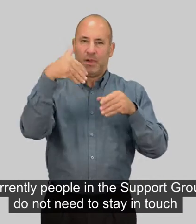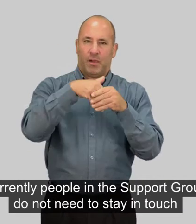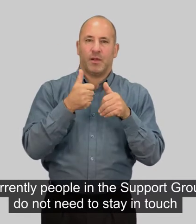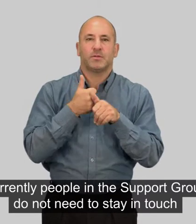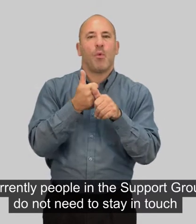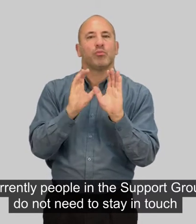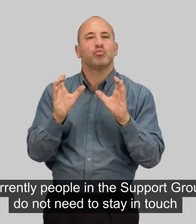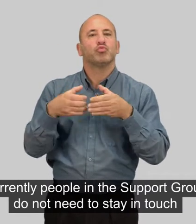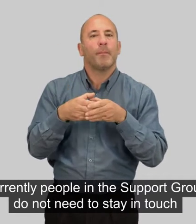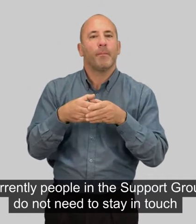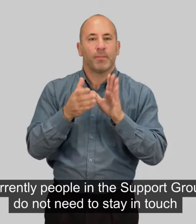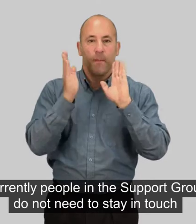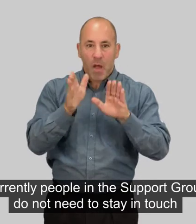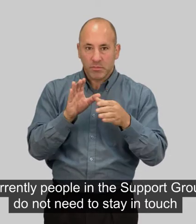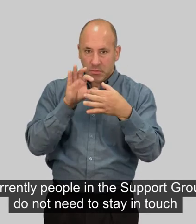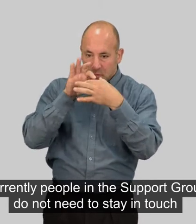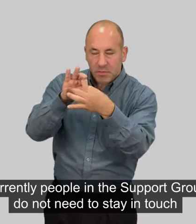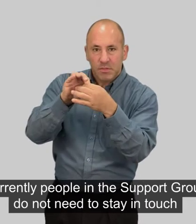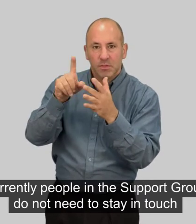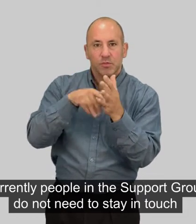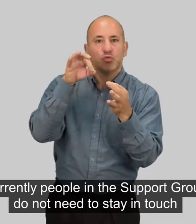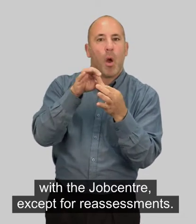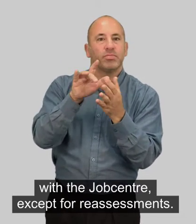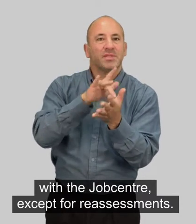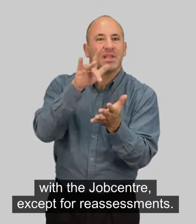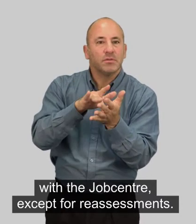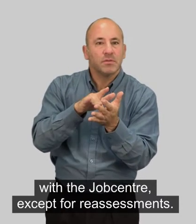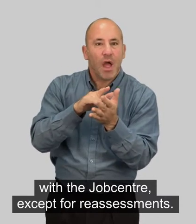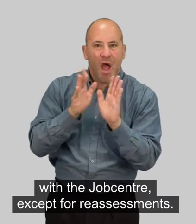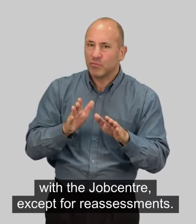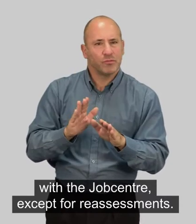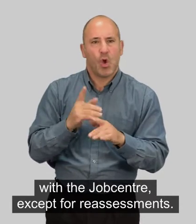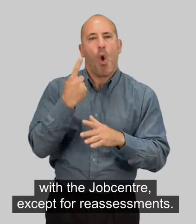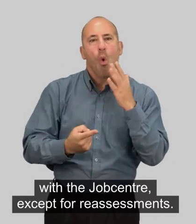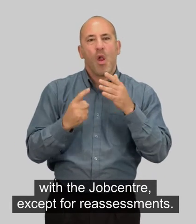Currently, people in the support group do not need to stay in touch with the job centre, except for reassessments.